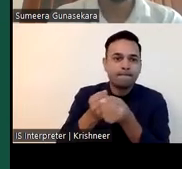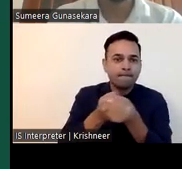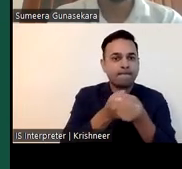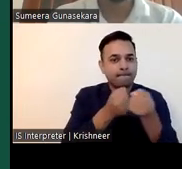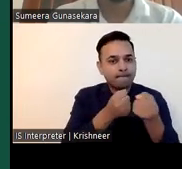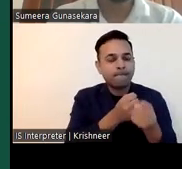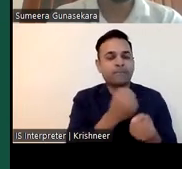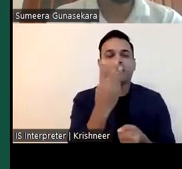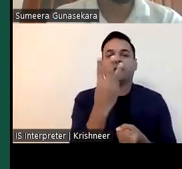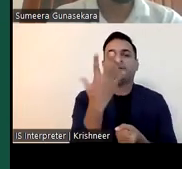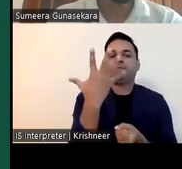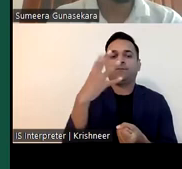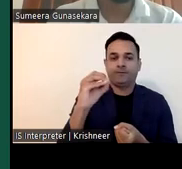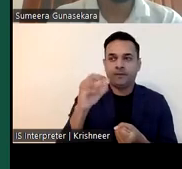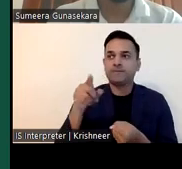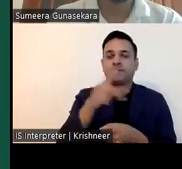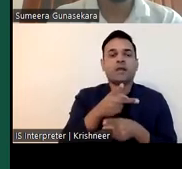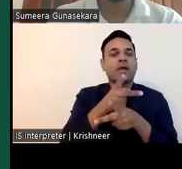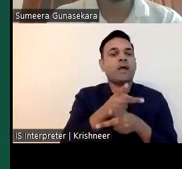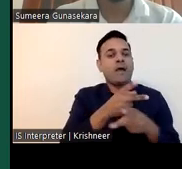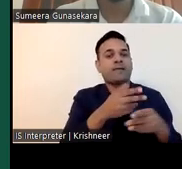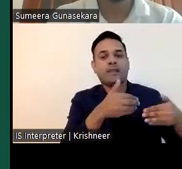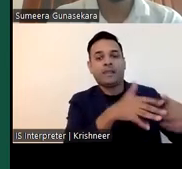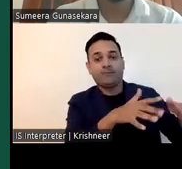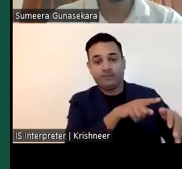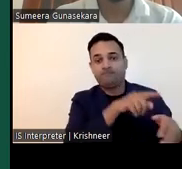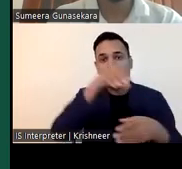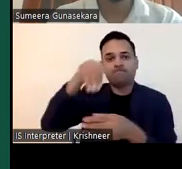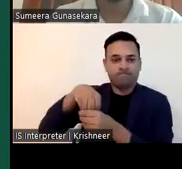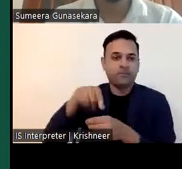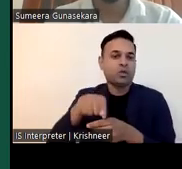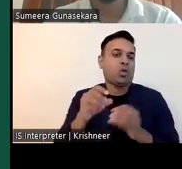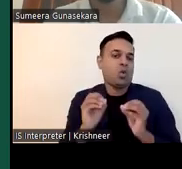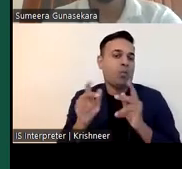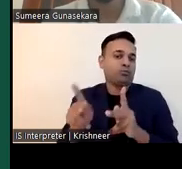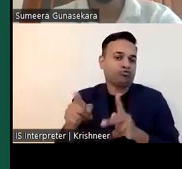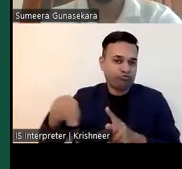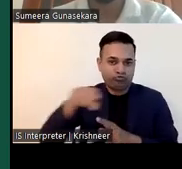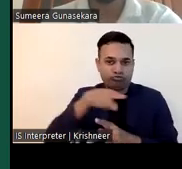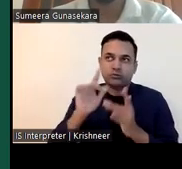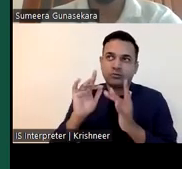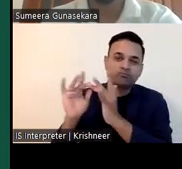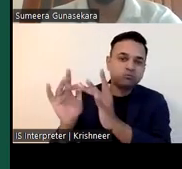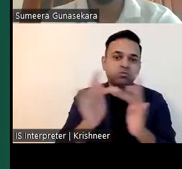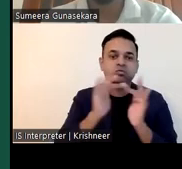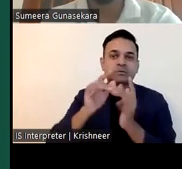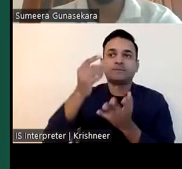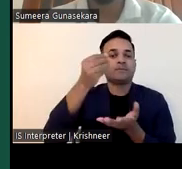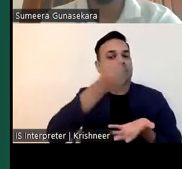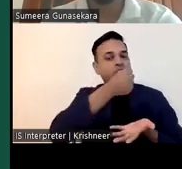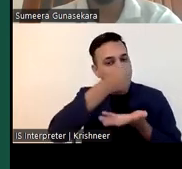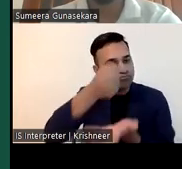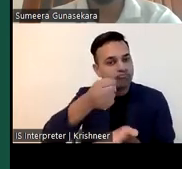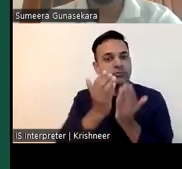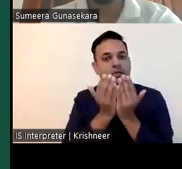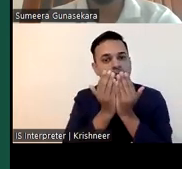higher education, counseling services, legal advisors, and career guidance, and also job opportunities, kind of job opportunities